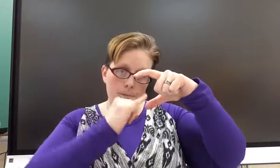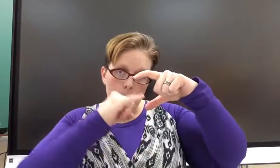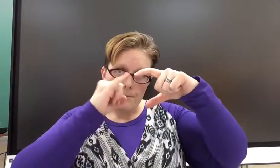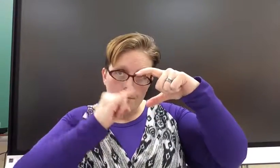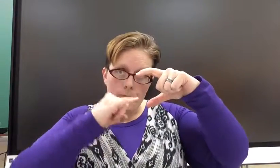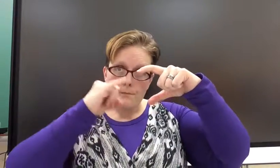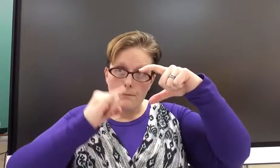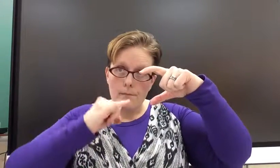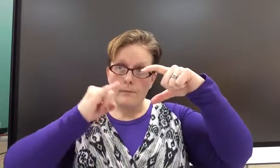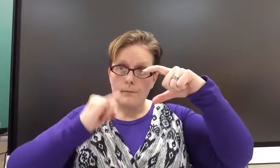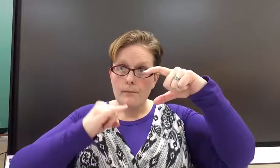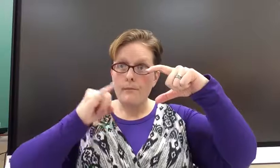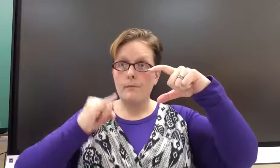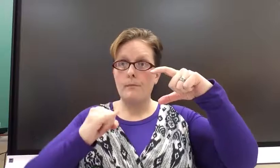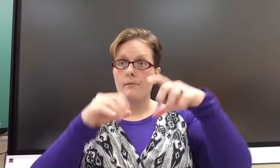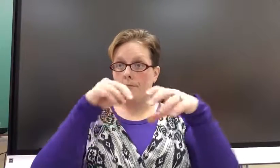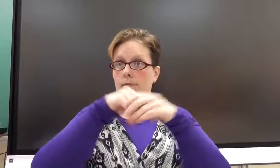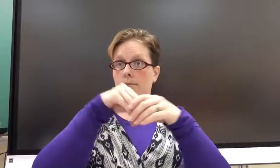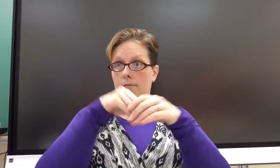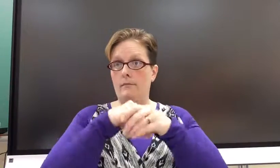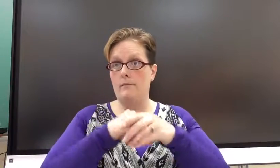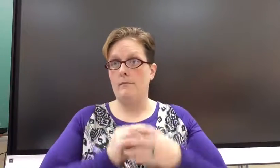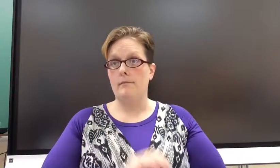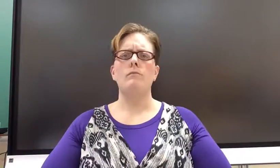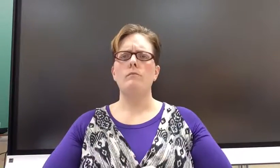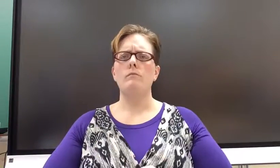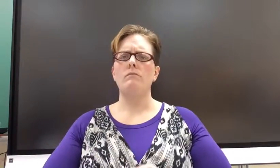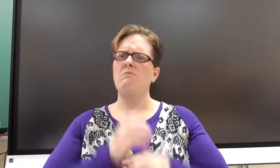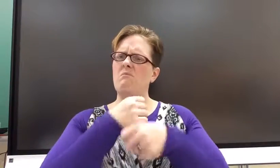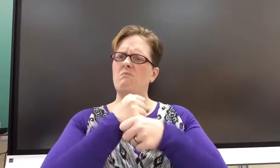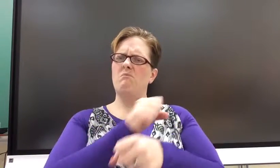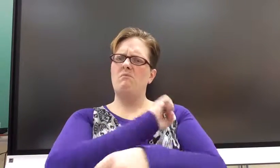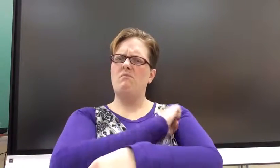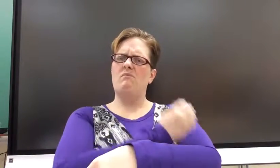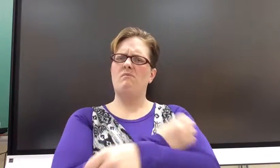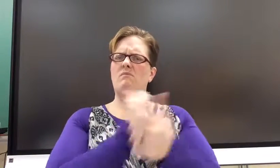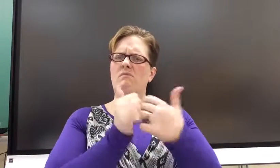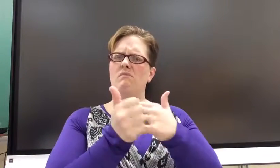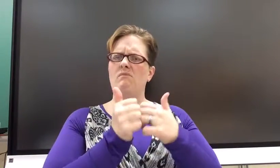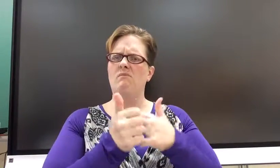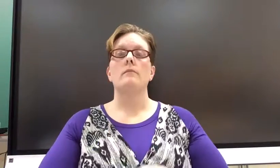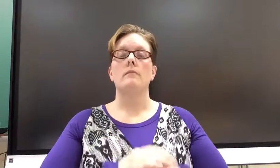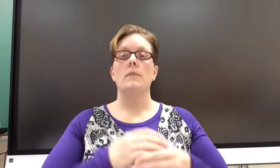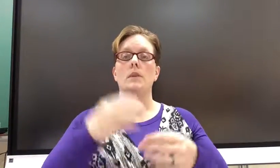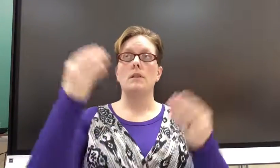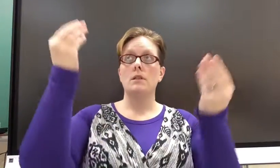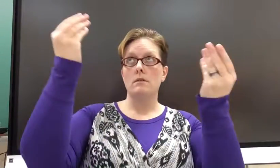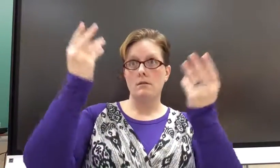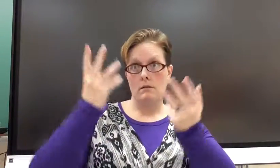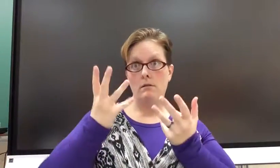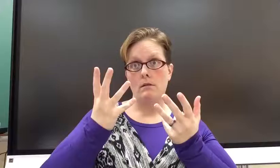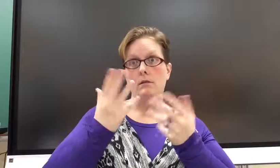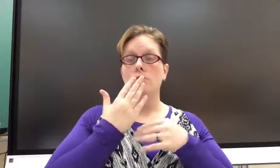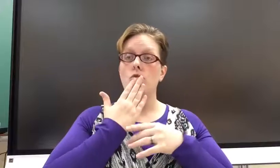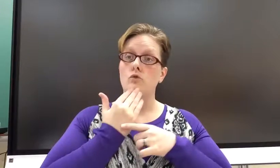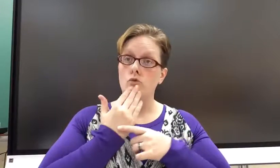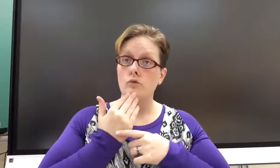It's got a wavy line of things needed inside the mitochondria. But how does it get